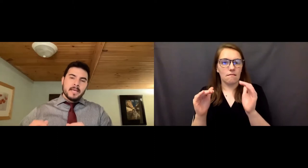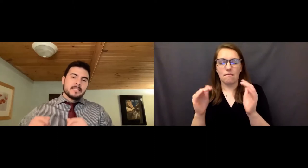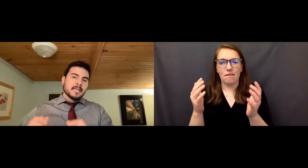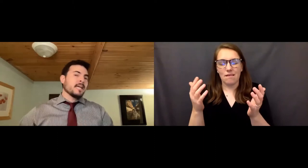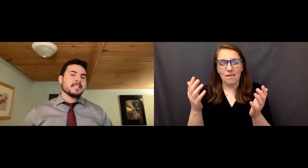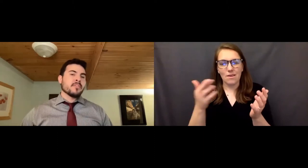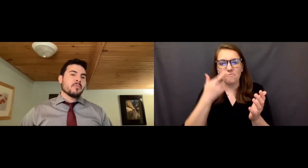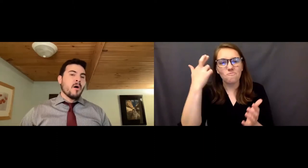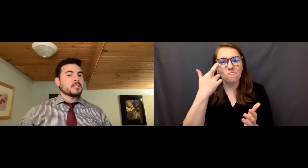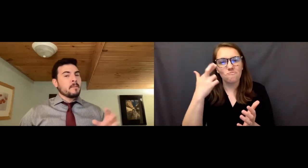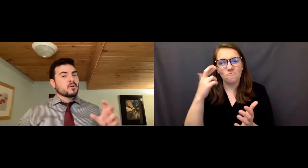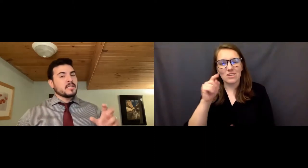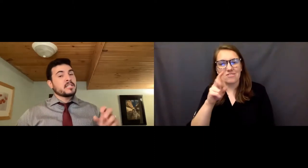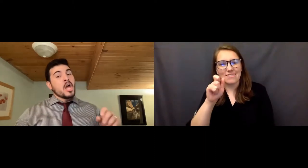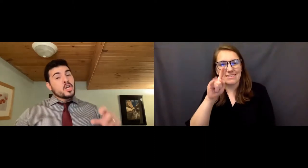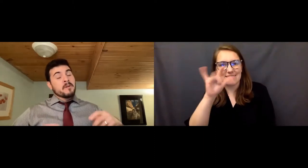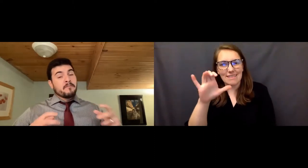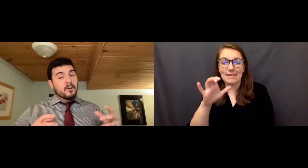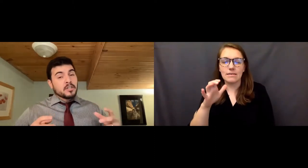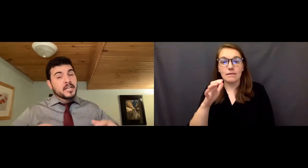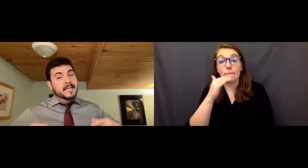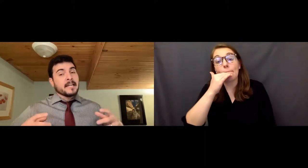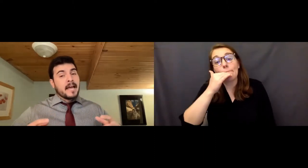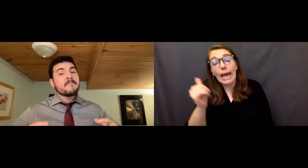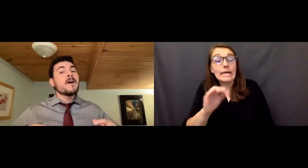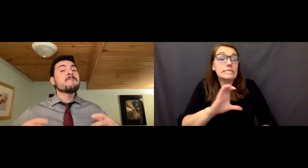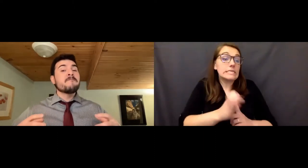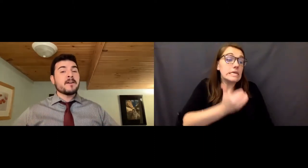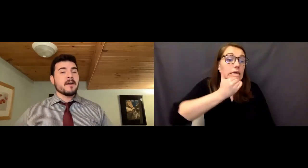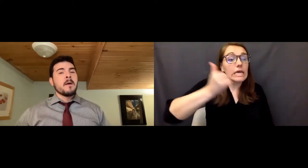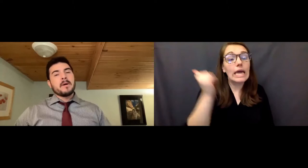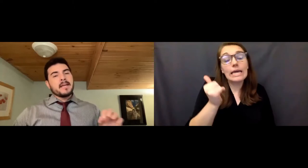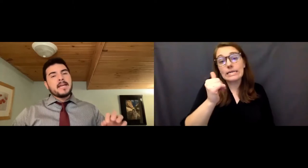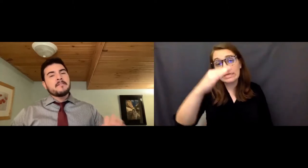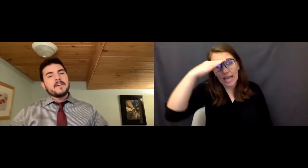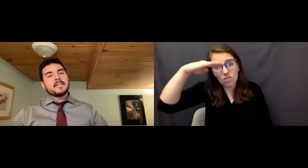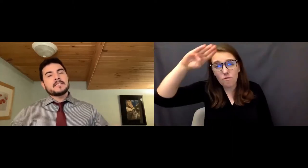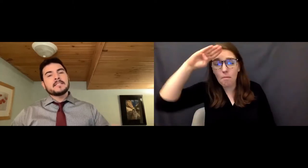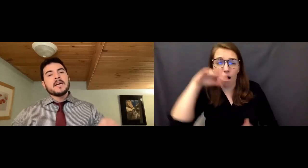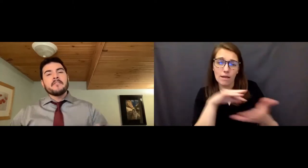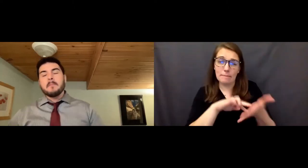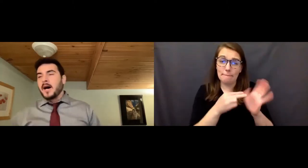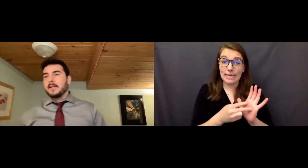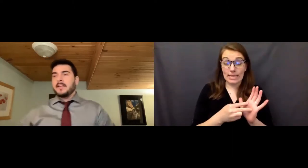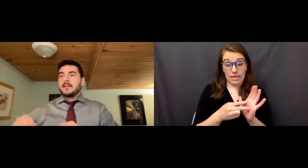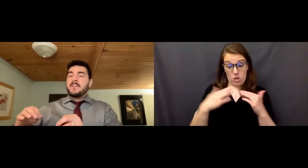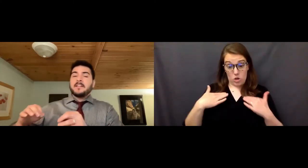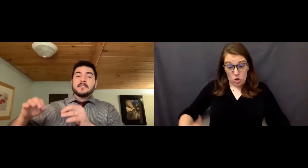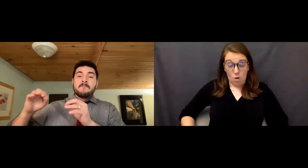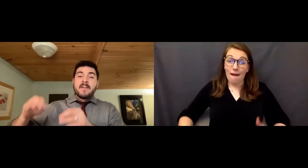rationalistic, best-case anthropology that presents human flourishing as a life unfettered by the inconveniences of the body,